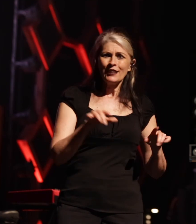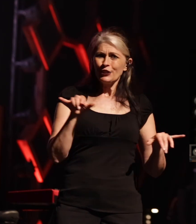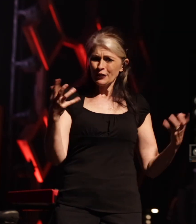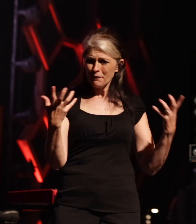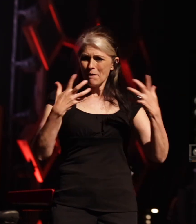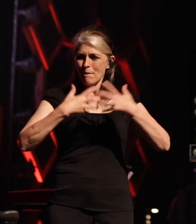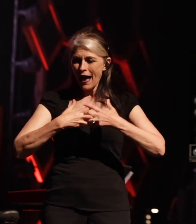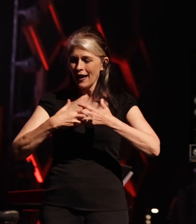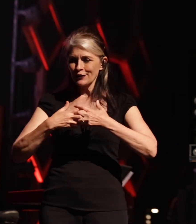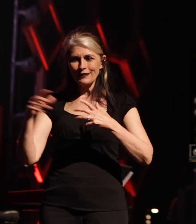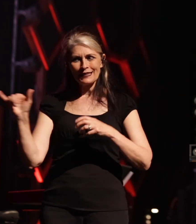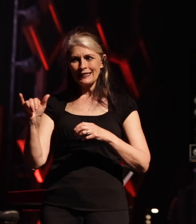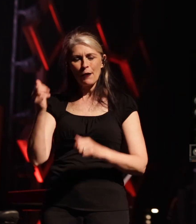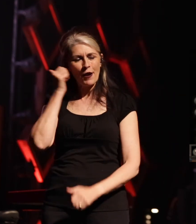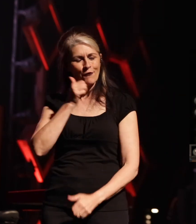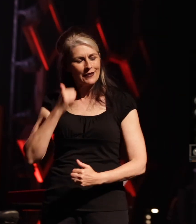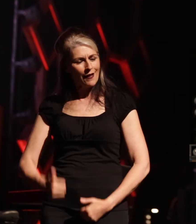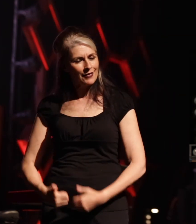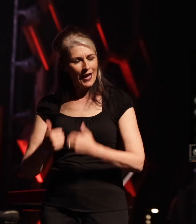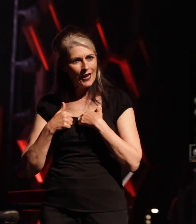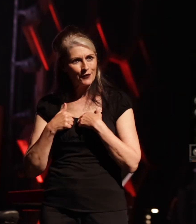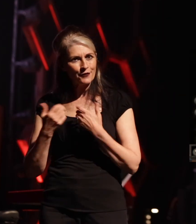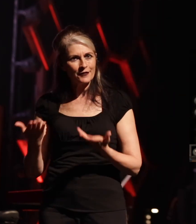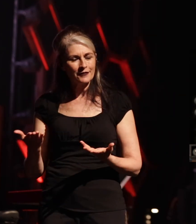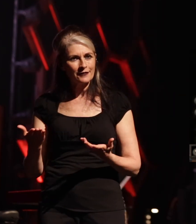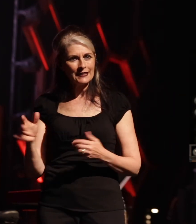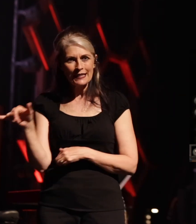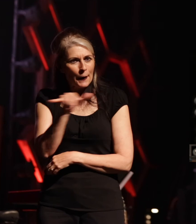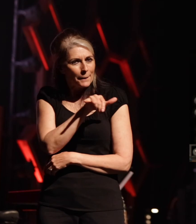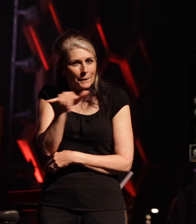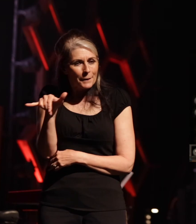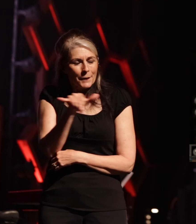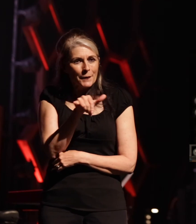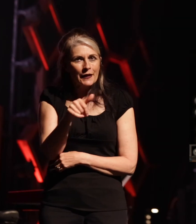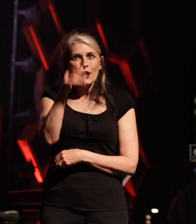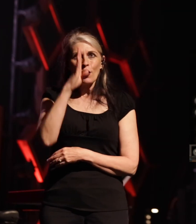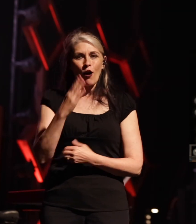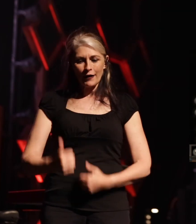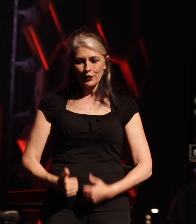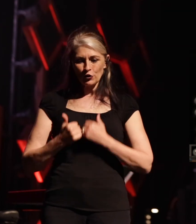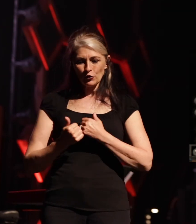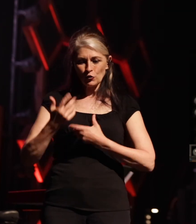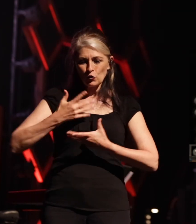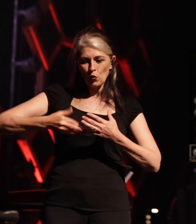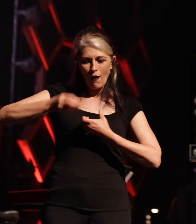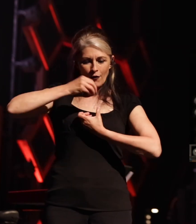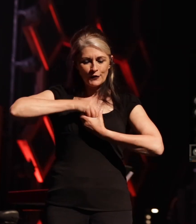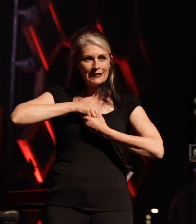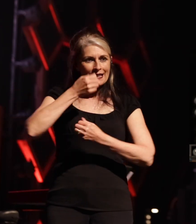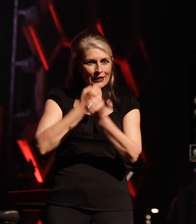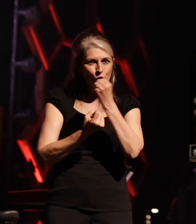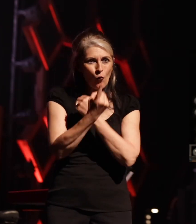everyday lives, because God dwells in each and every single one of us. And I know that in our lives, there's